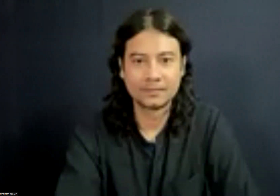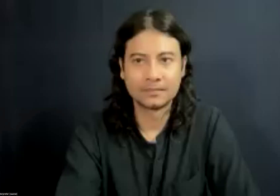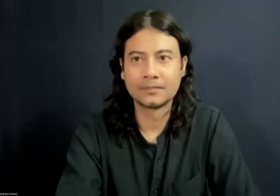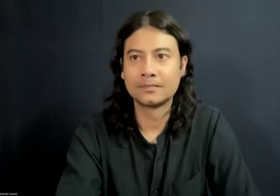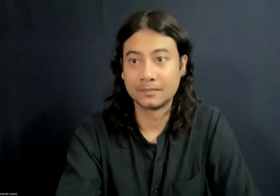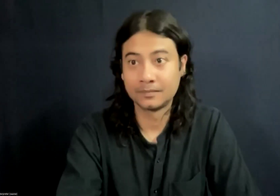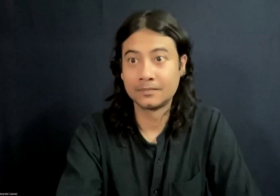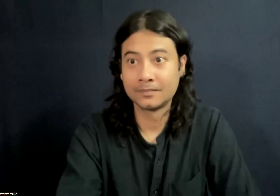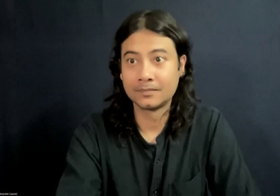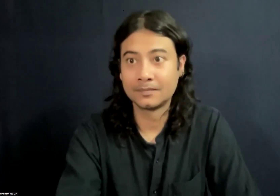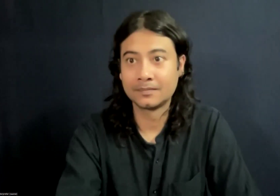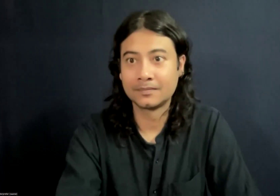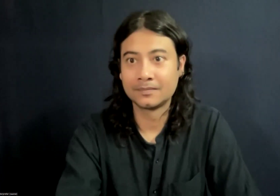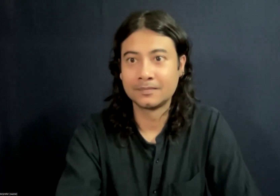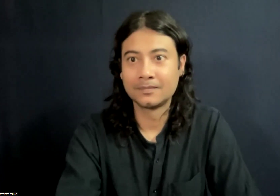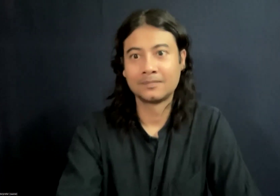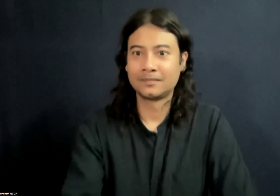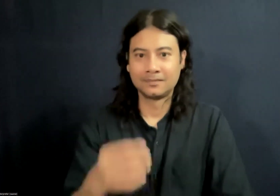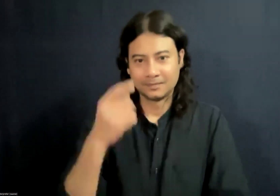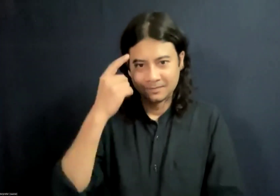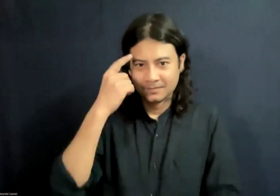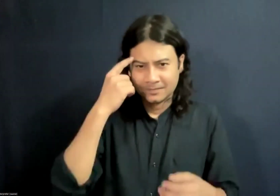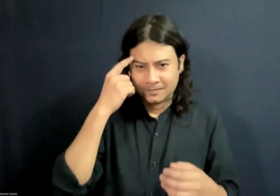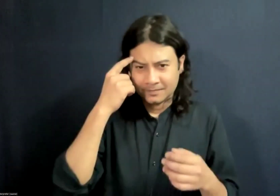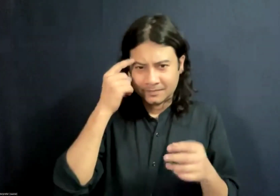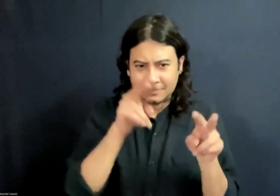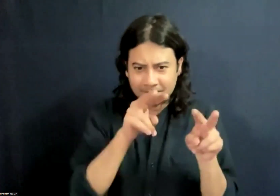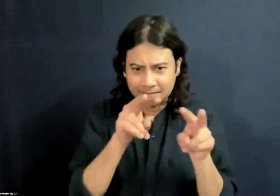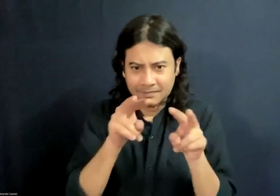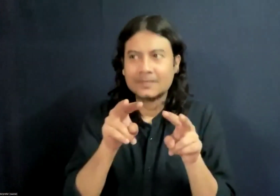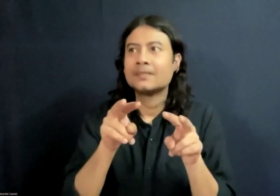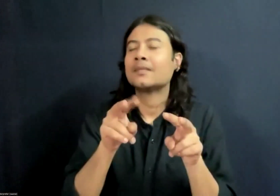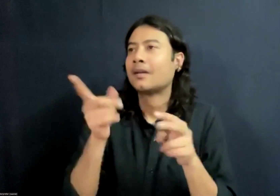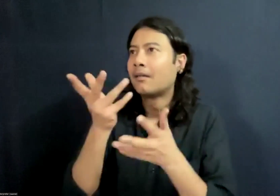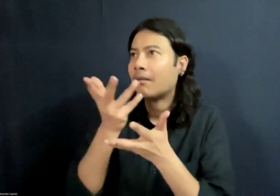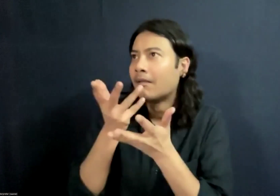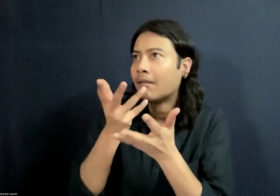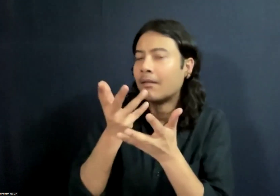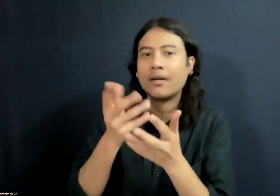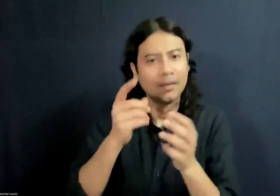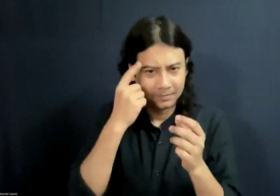So is it understandable? Are you able to understand what we are discussing?